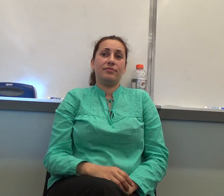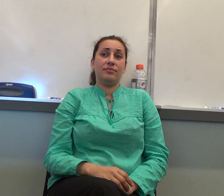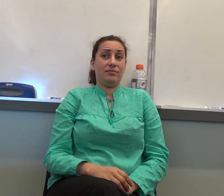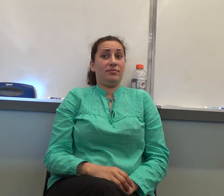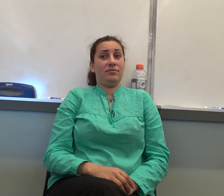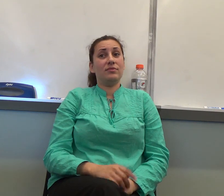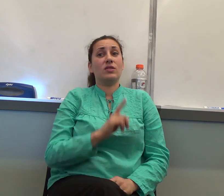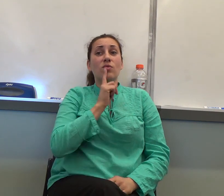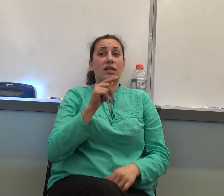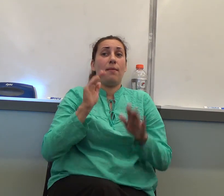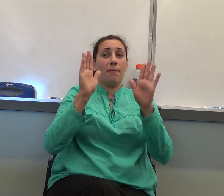It's all these